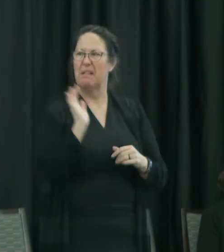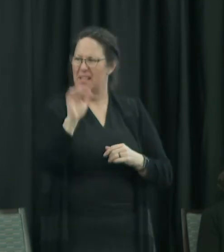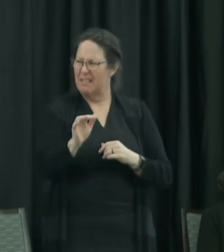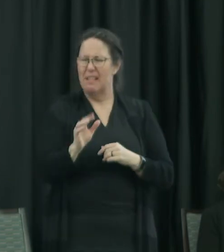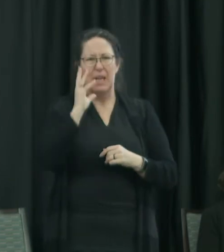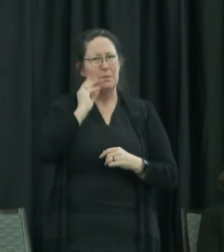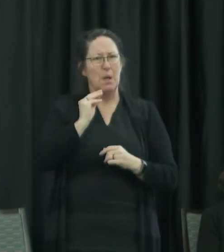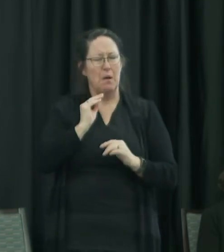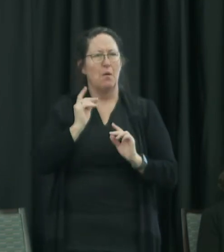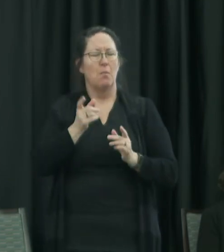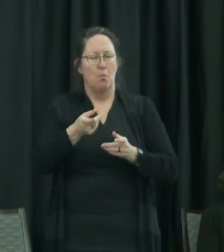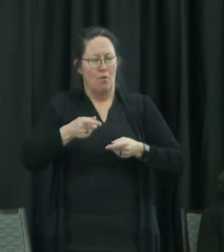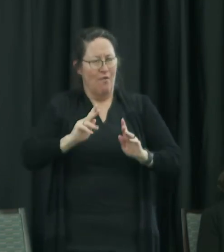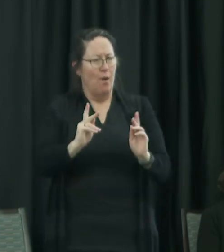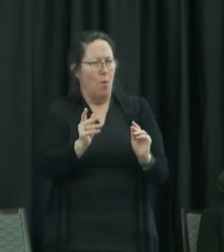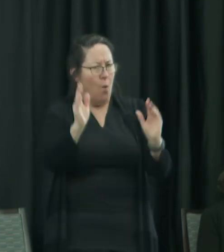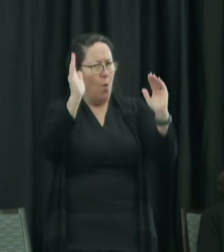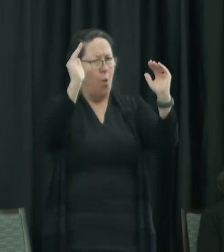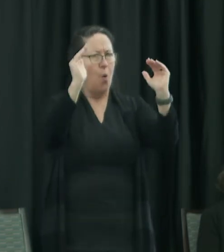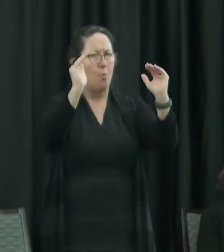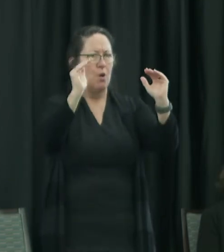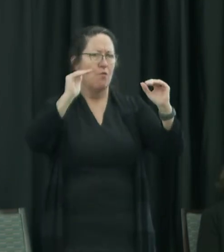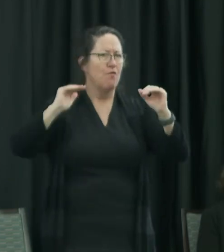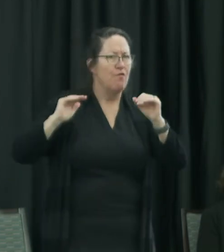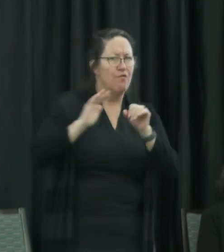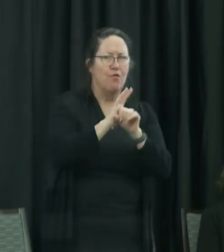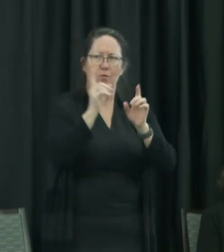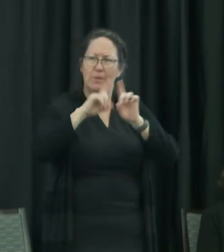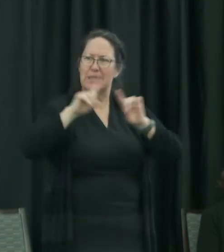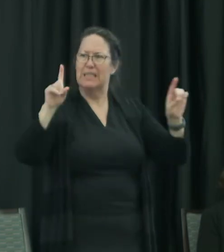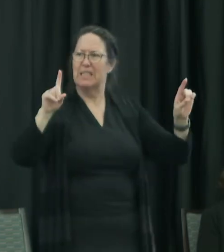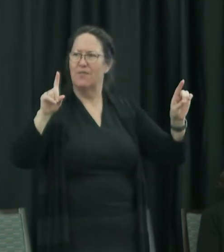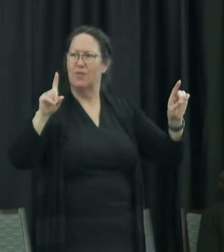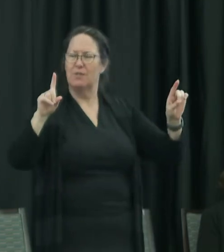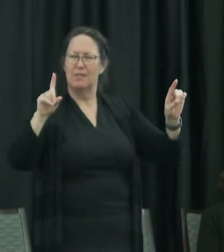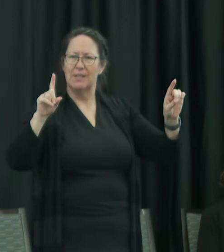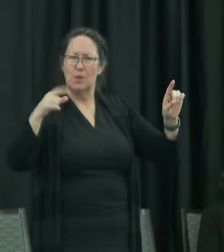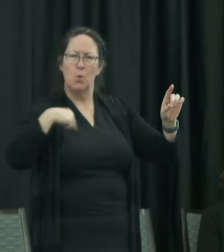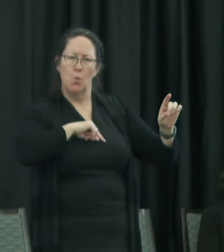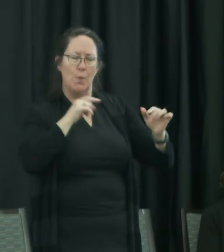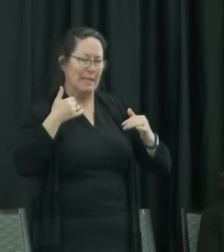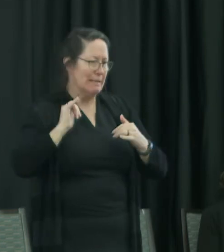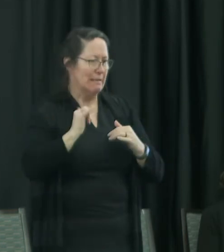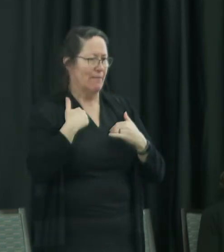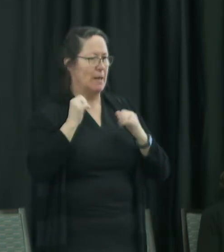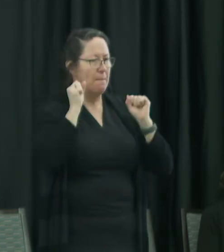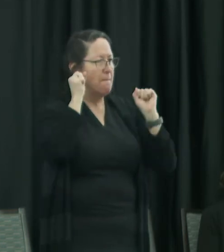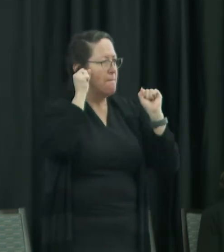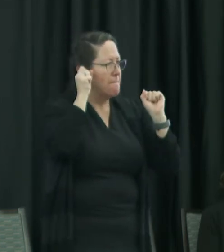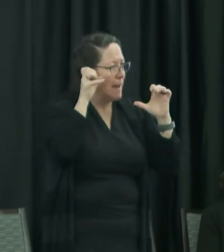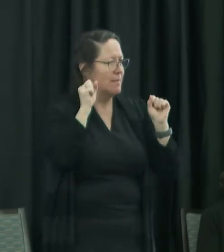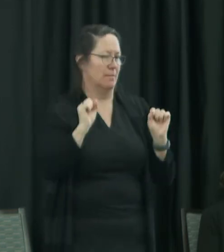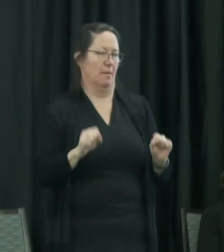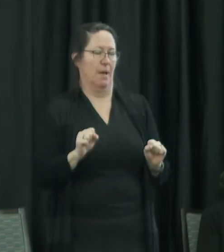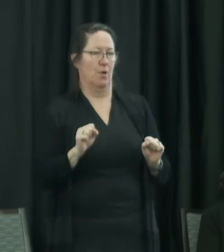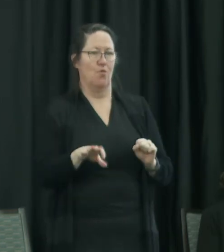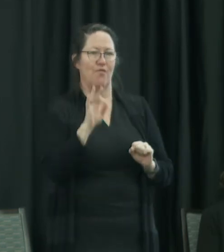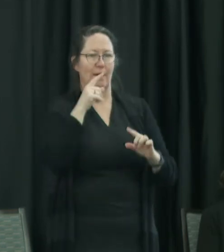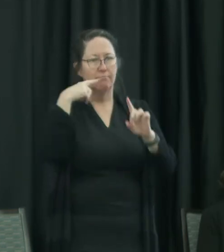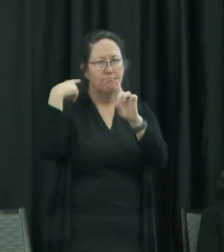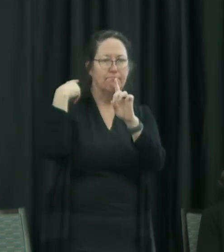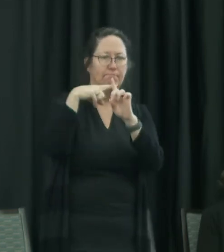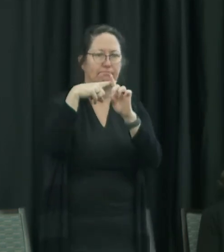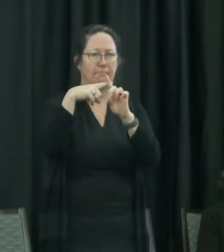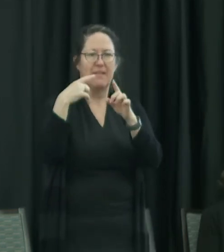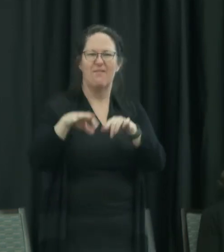experience gave me hope that despite real and perceived political differences, we have an extraordinary capacity to find the good in all of